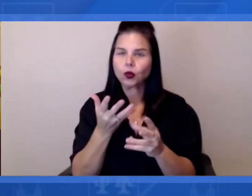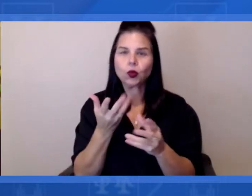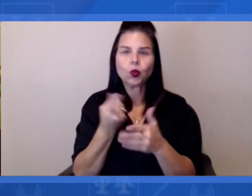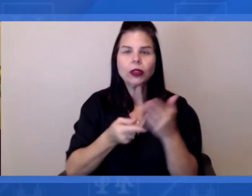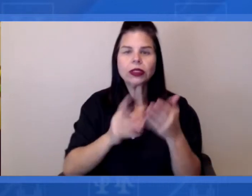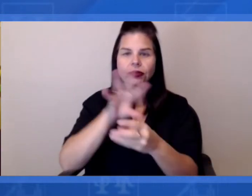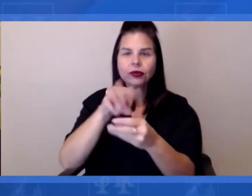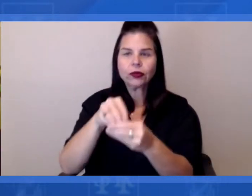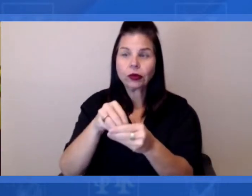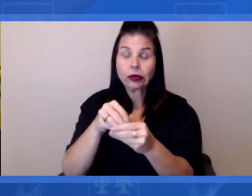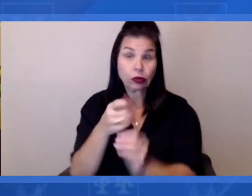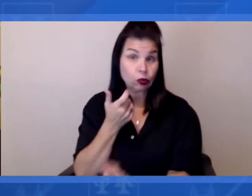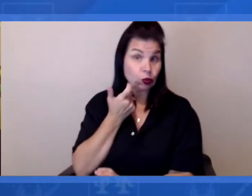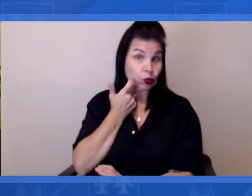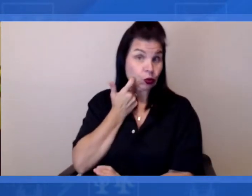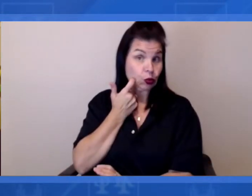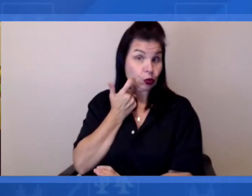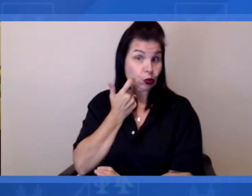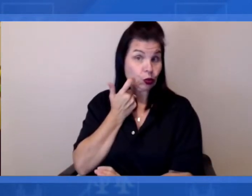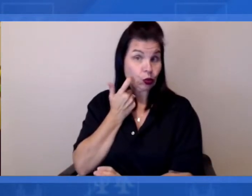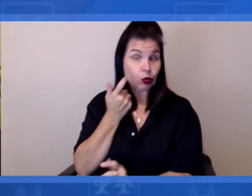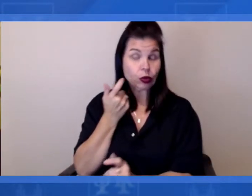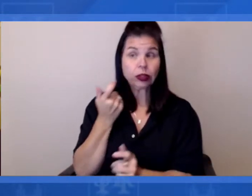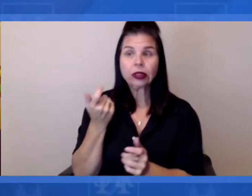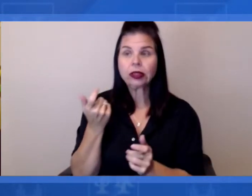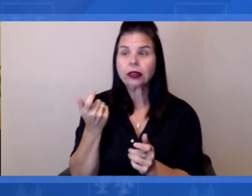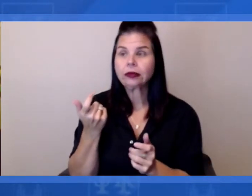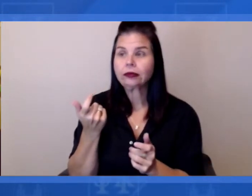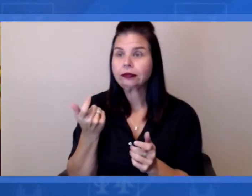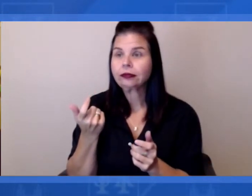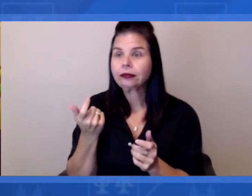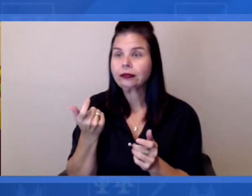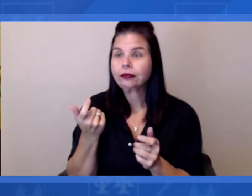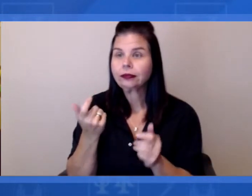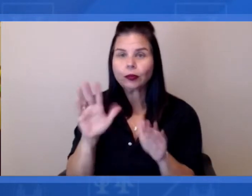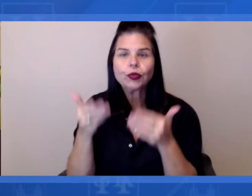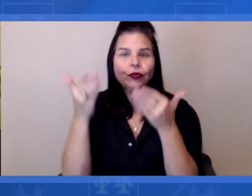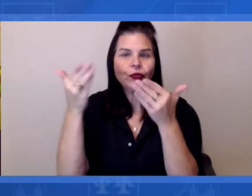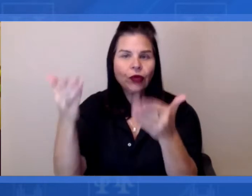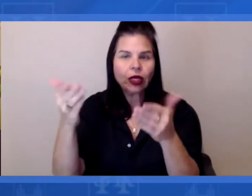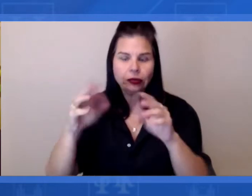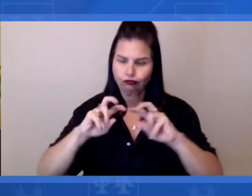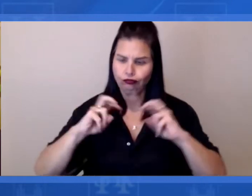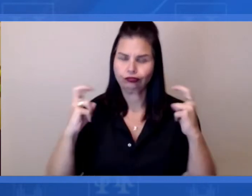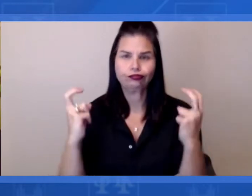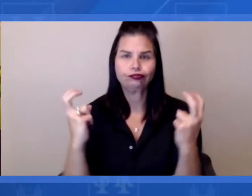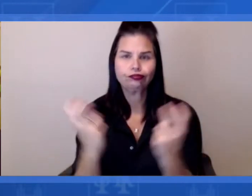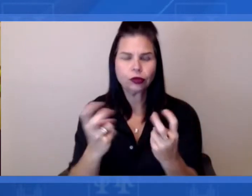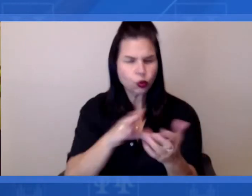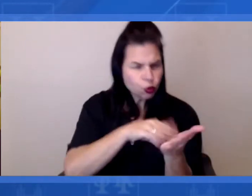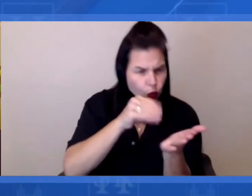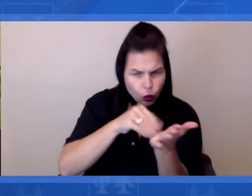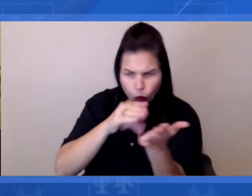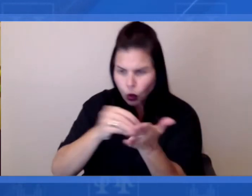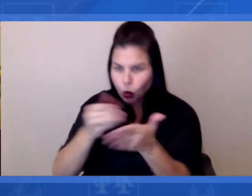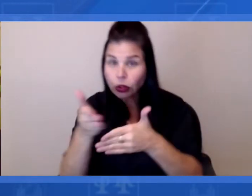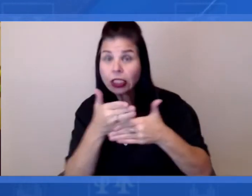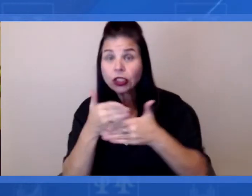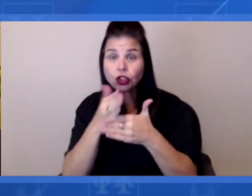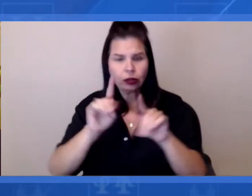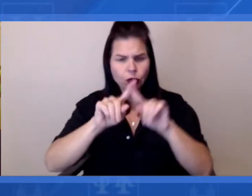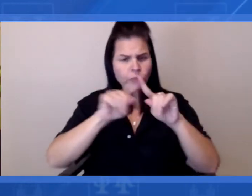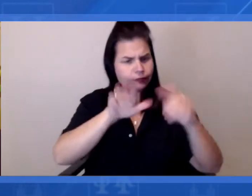We recently hosted a transportation collaborative roundtable to learn and share about the challenges we are